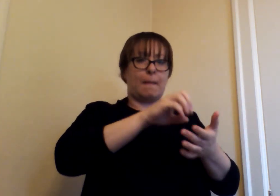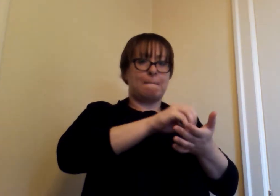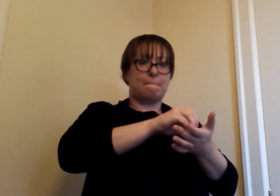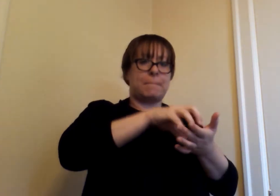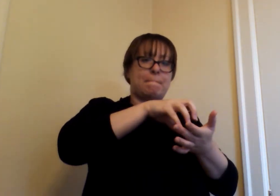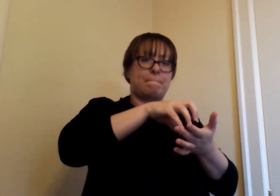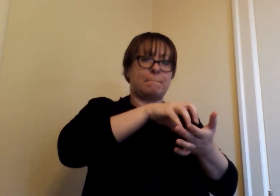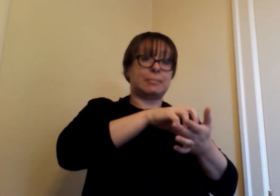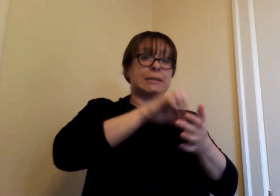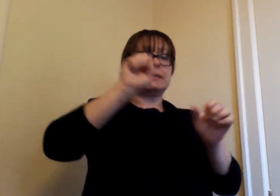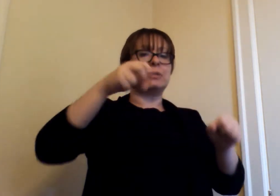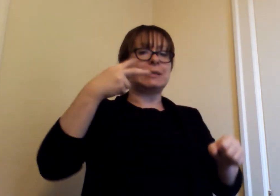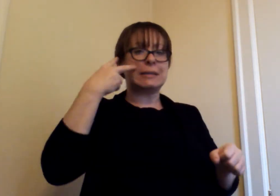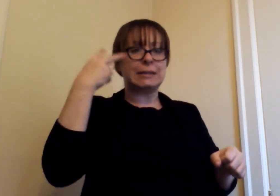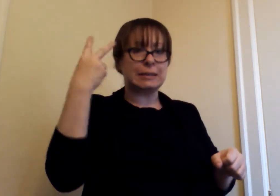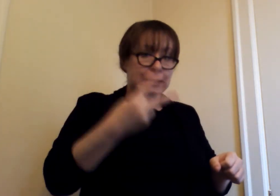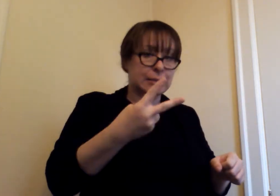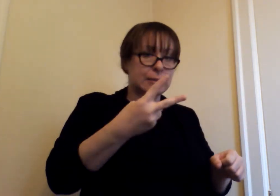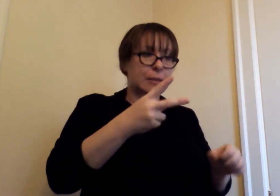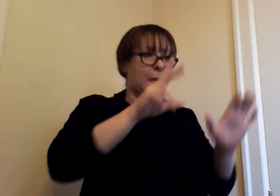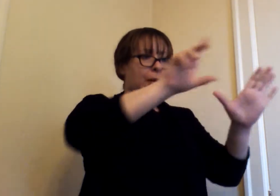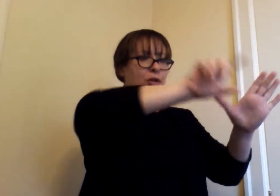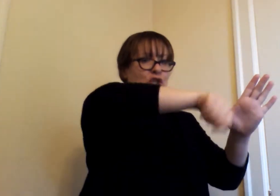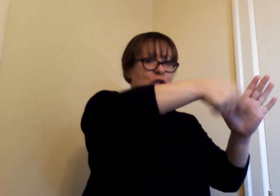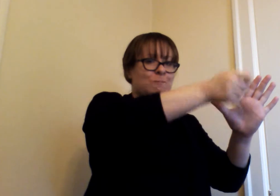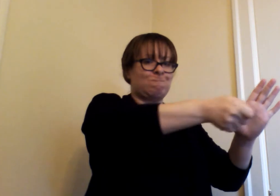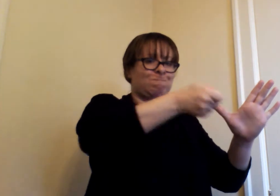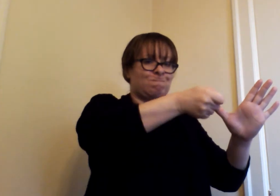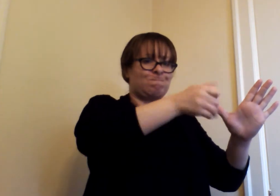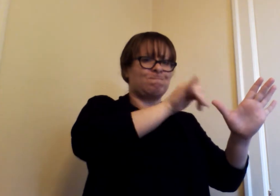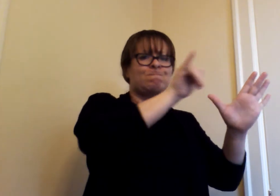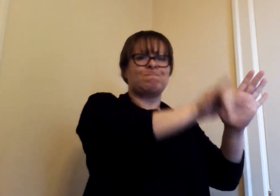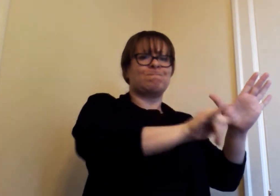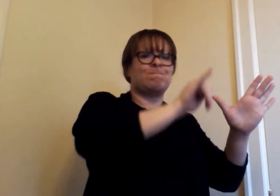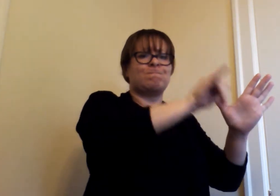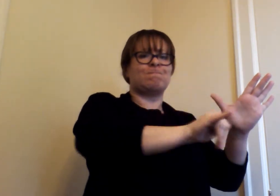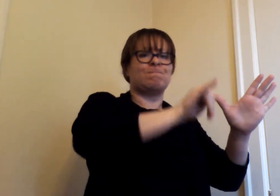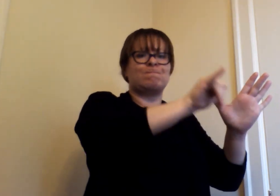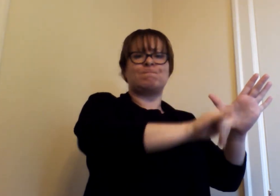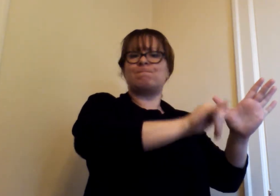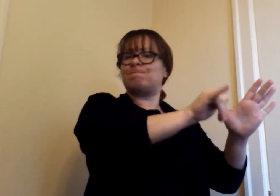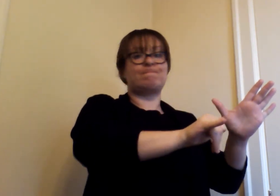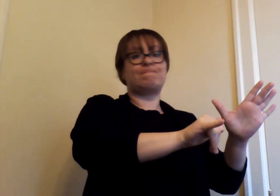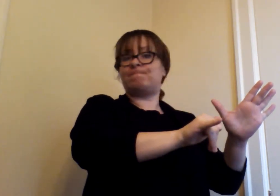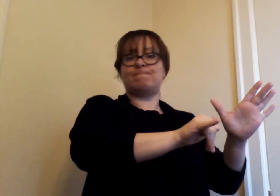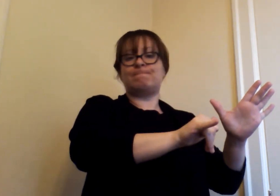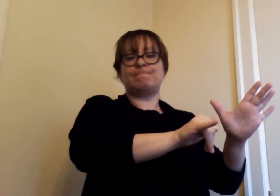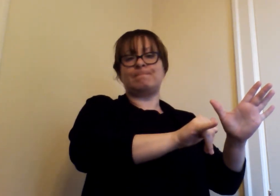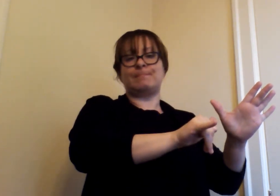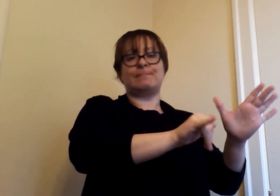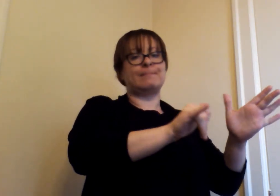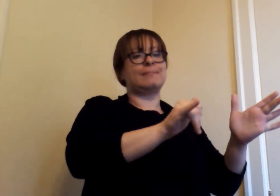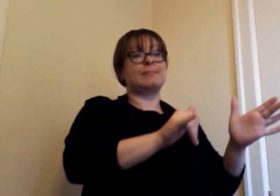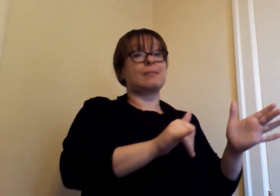1 minute may affect laboratory test results and should therefore be removed and reapplied if the procedure will take longer than